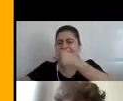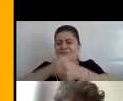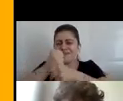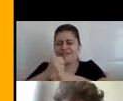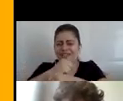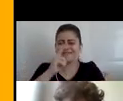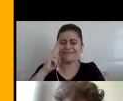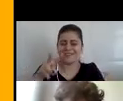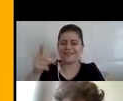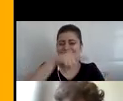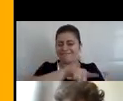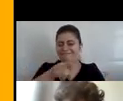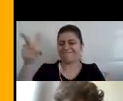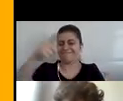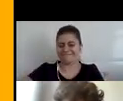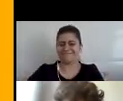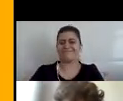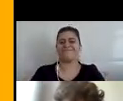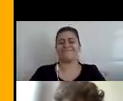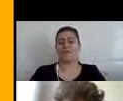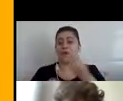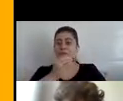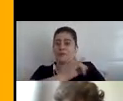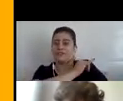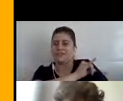dots in the map, so